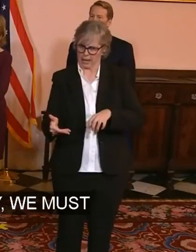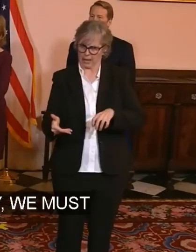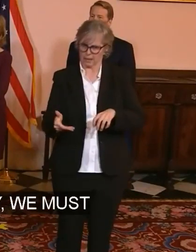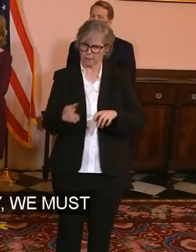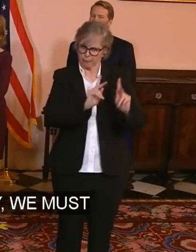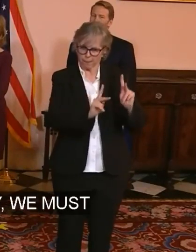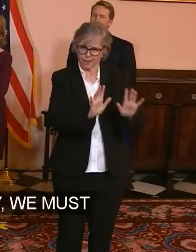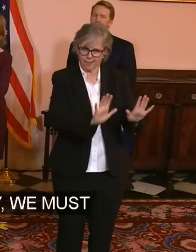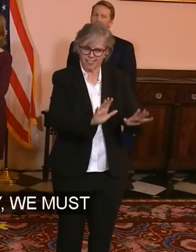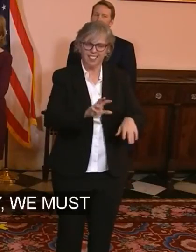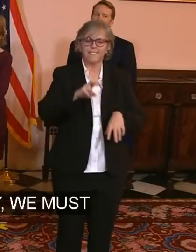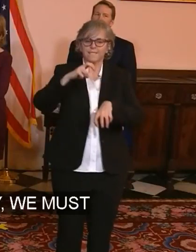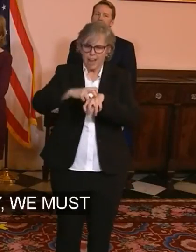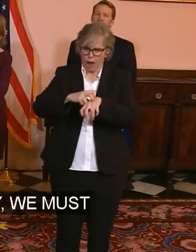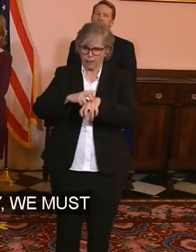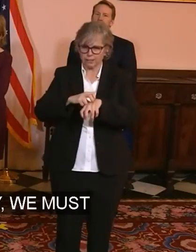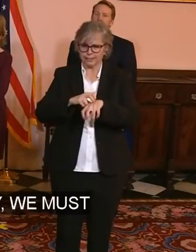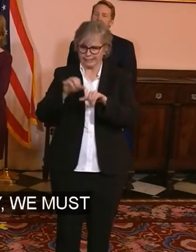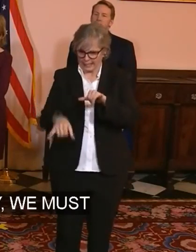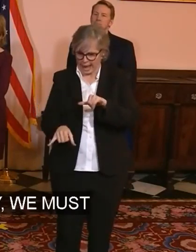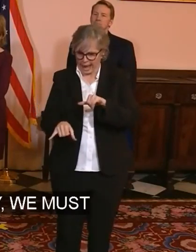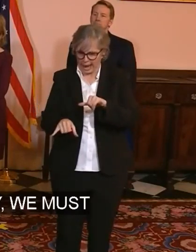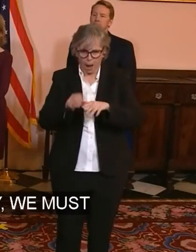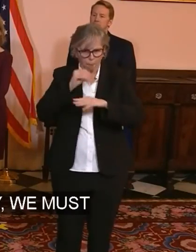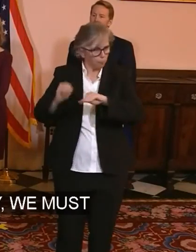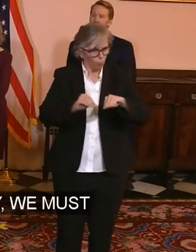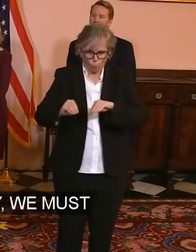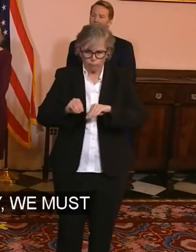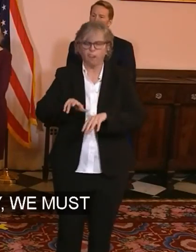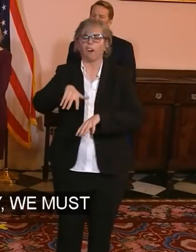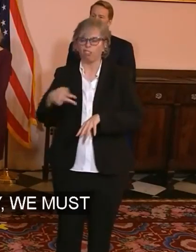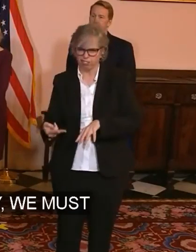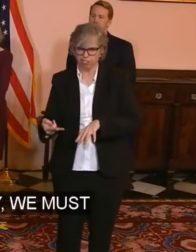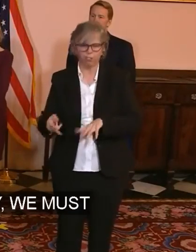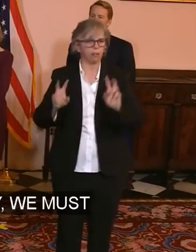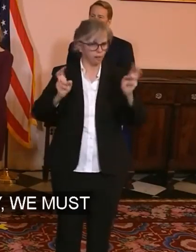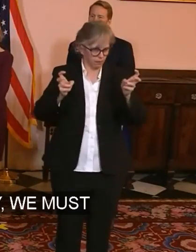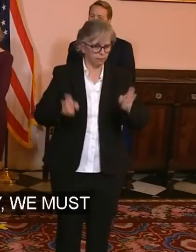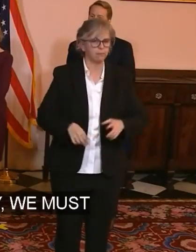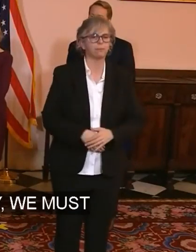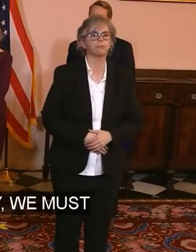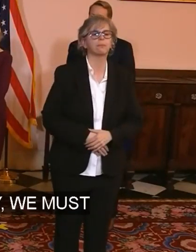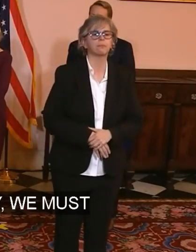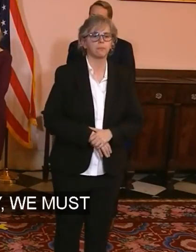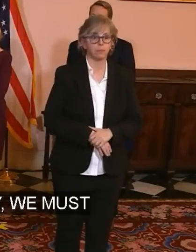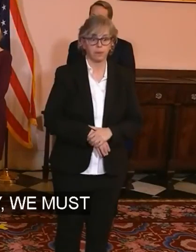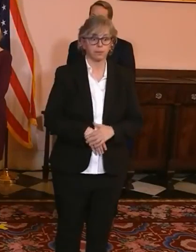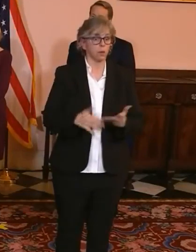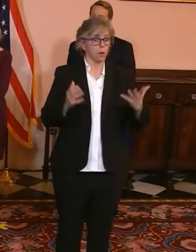thriving. Every one of us is in this fight.